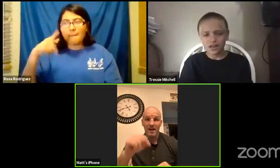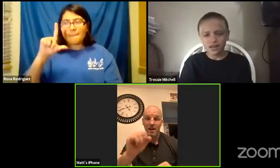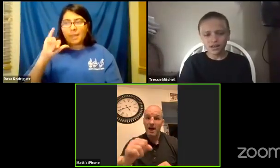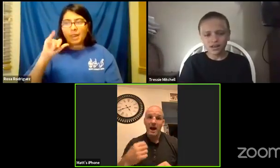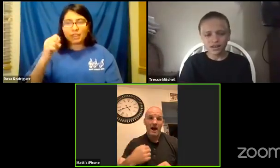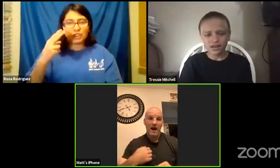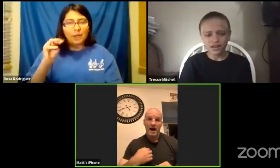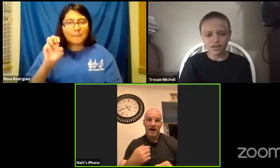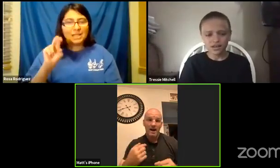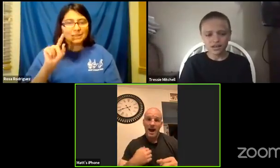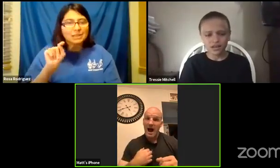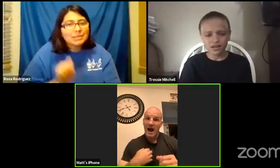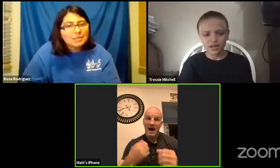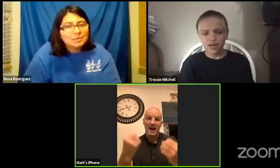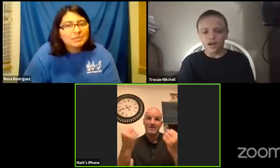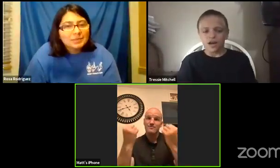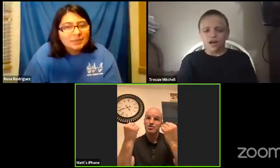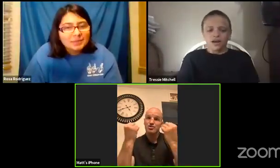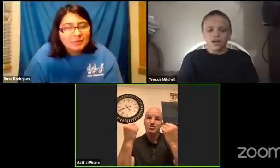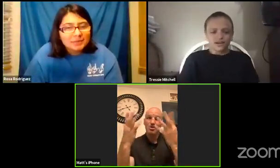Yeah.